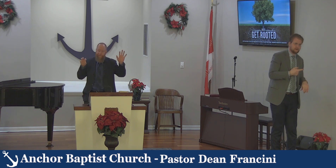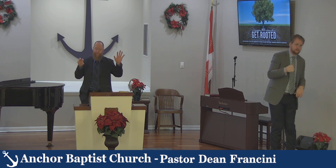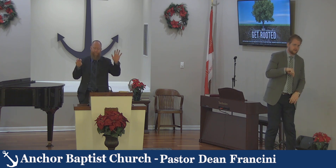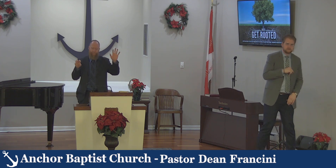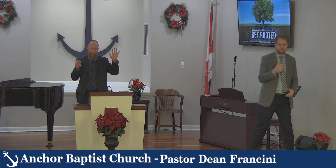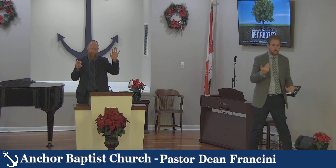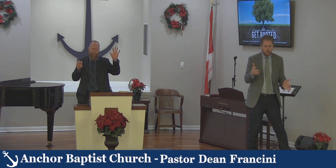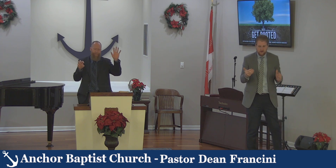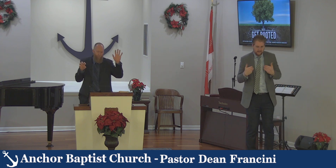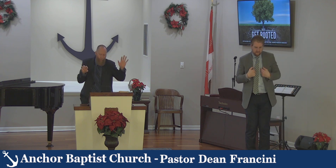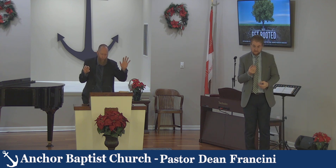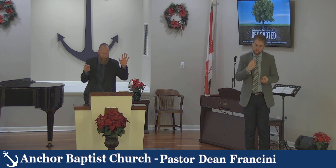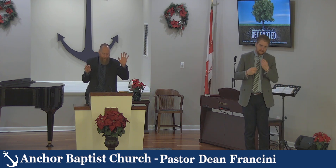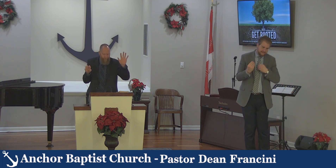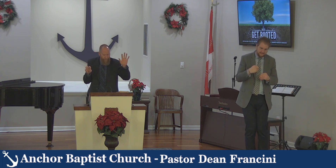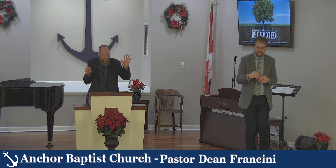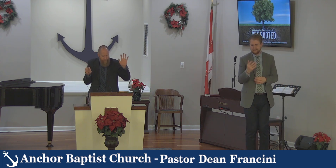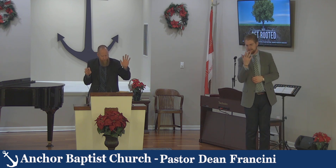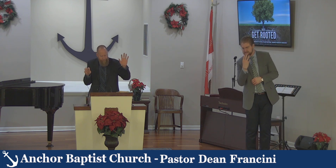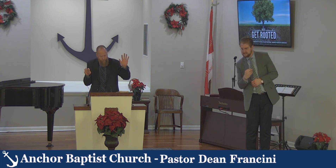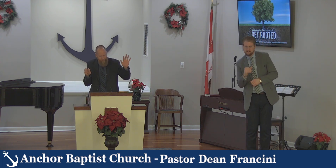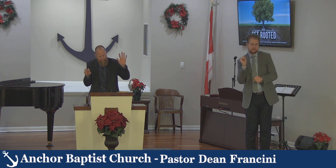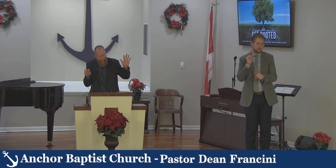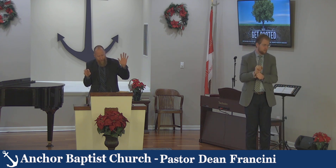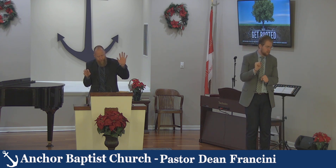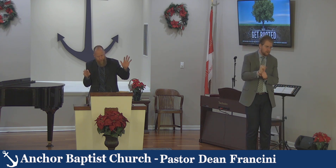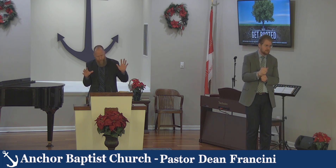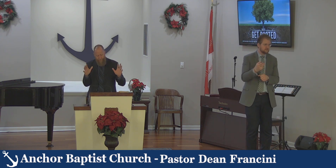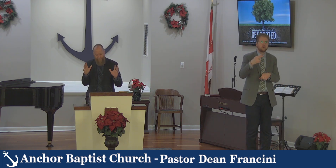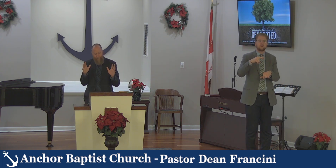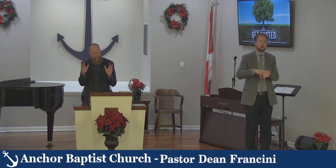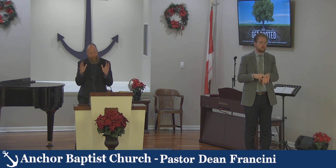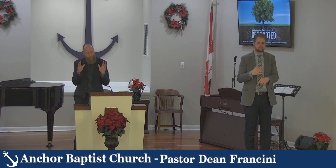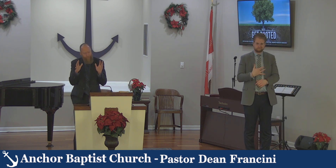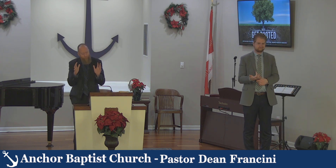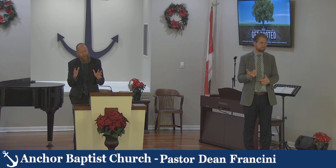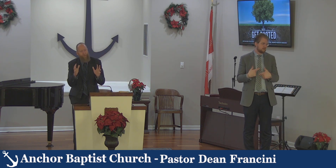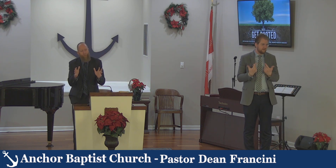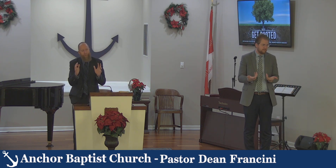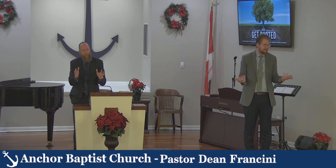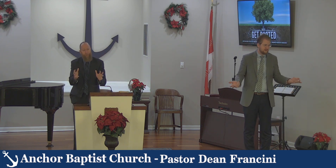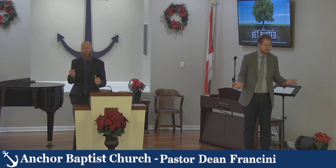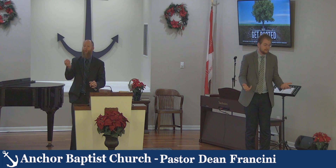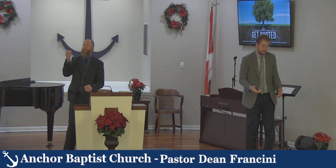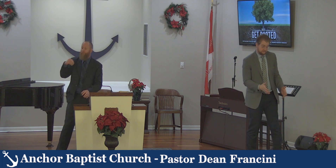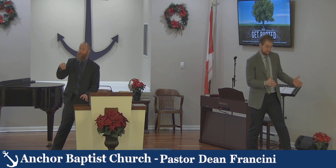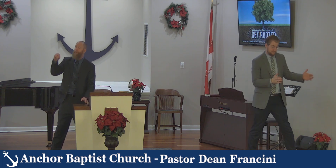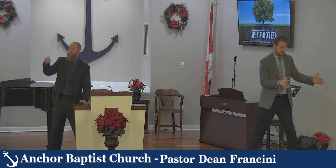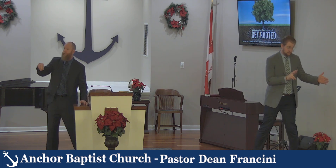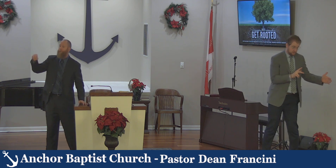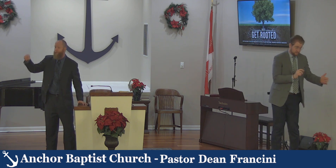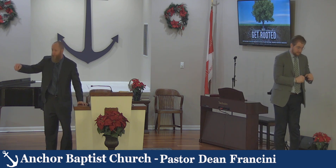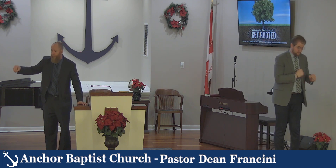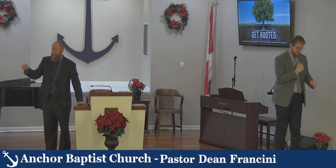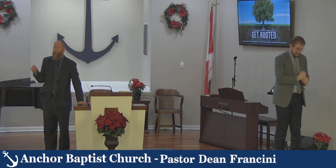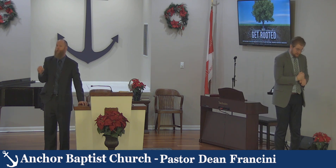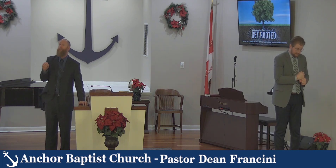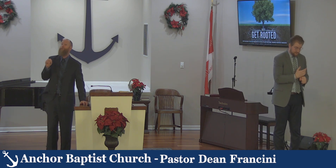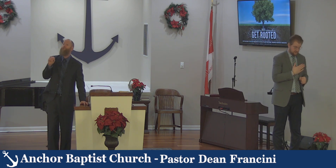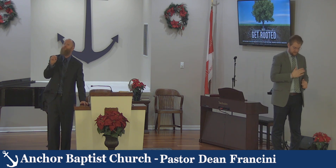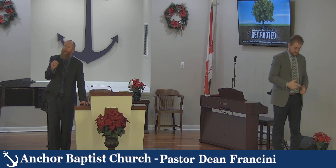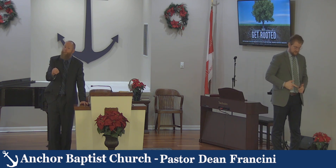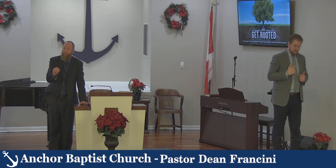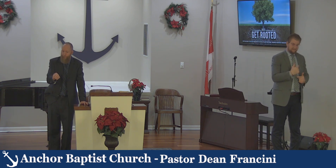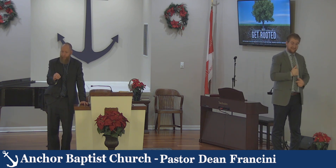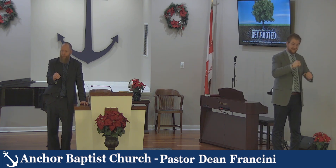maybe eating and work and everything else that transpires in life, that leaves me 23 years of my 70 years of life to